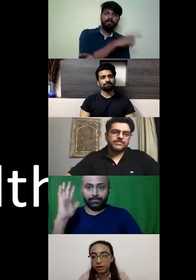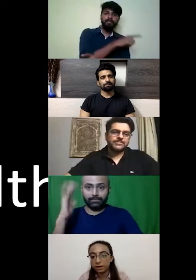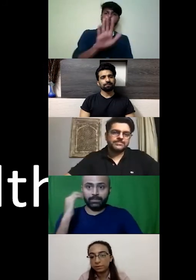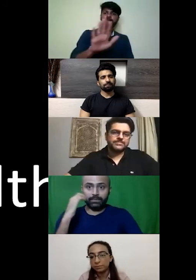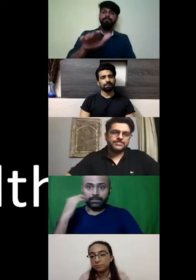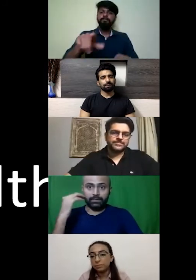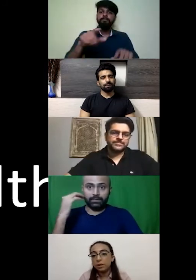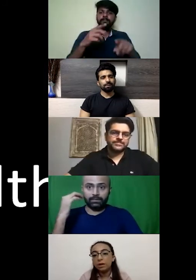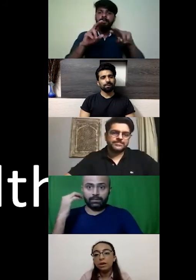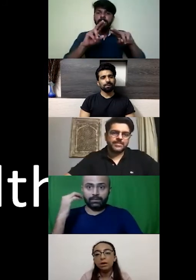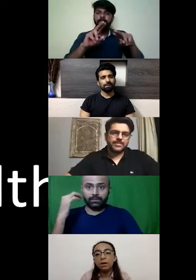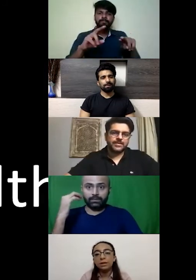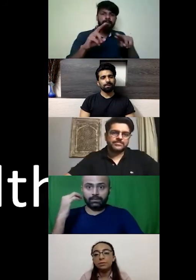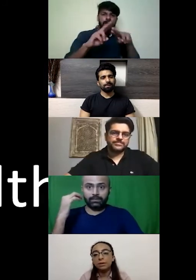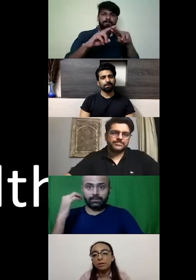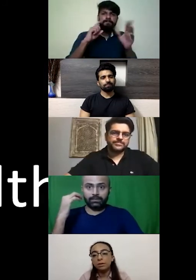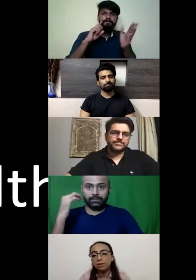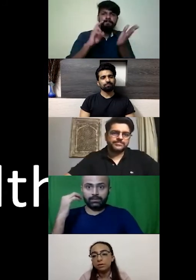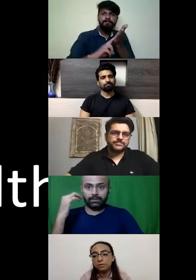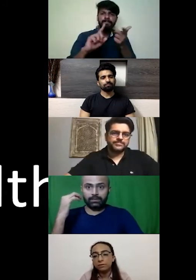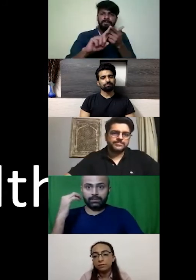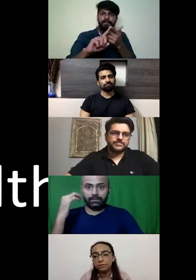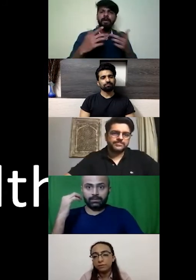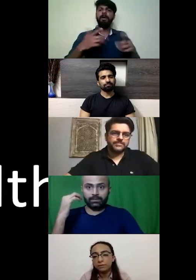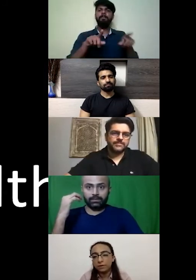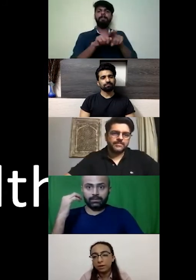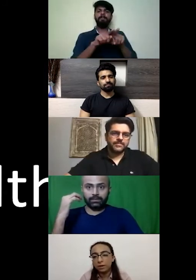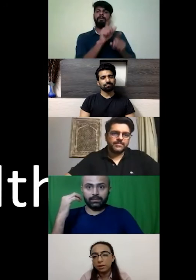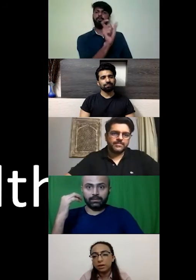All right. I think we